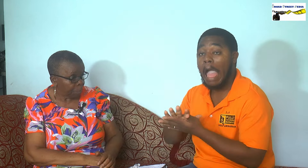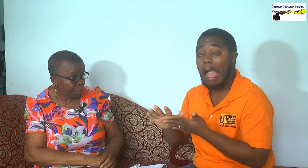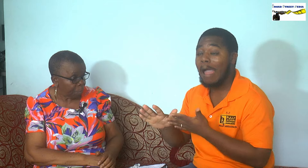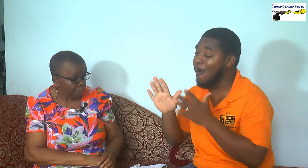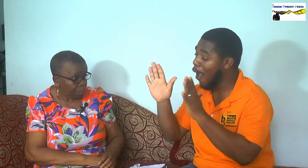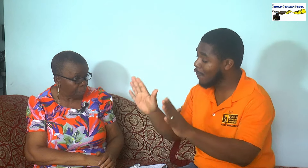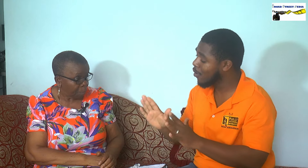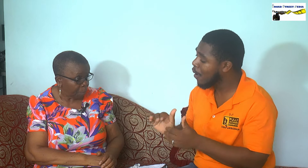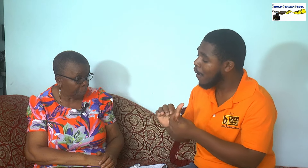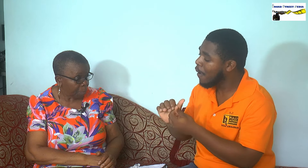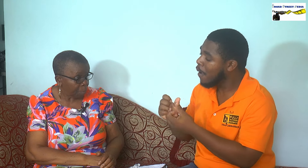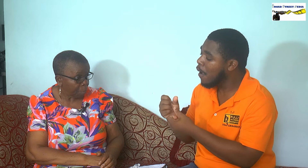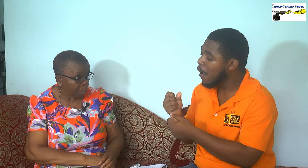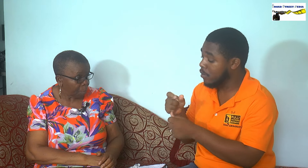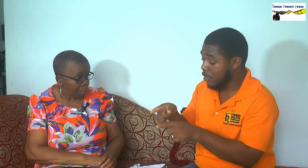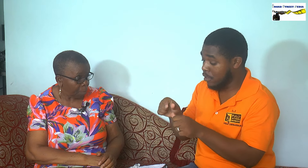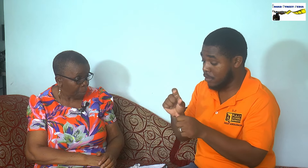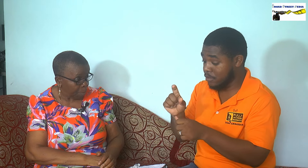That is nice. That's wonderful.